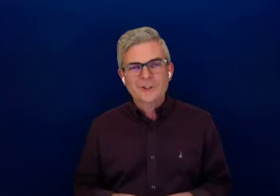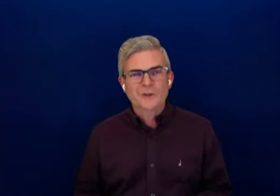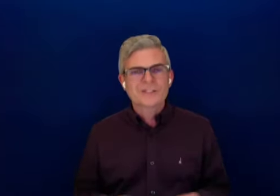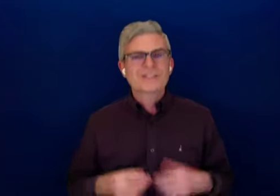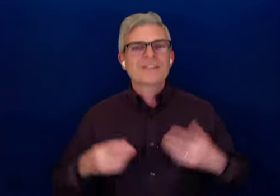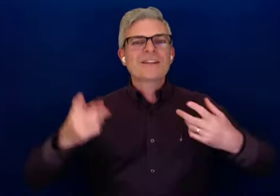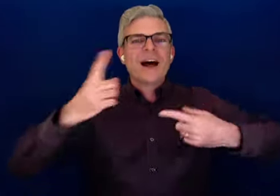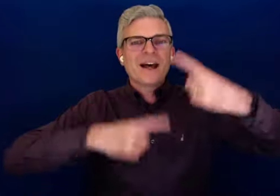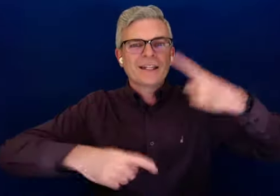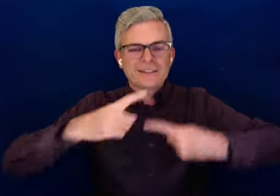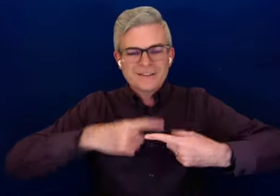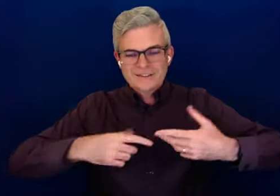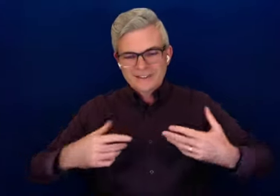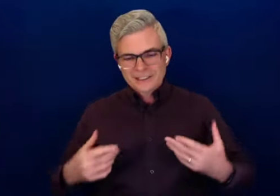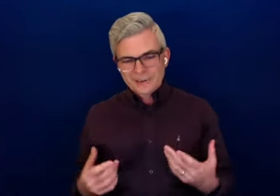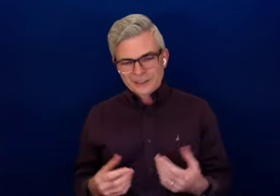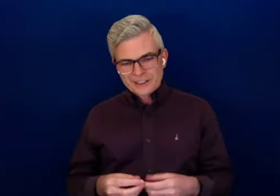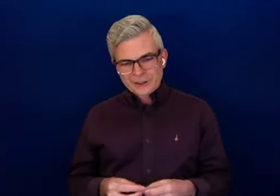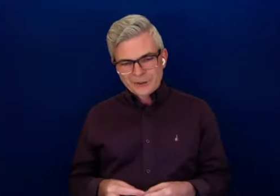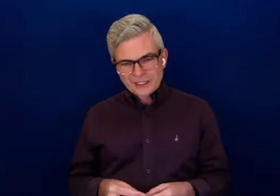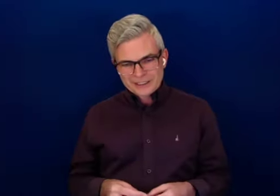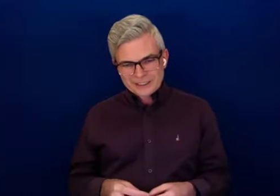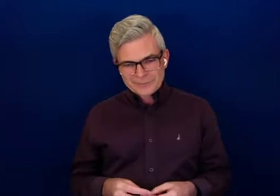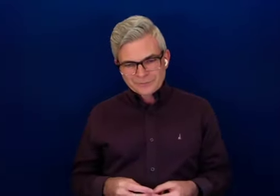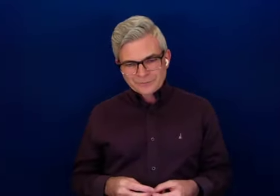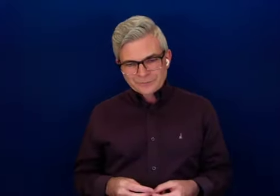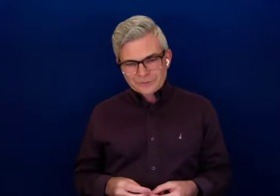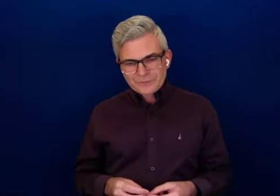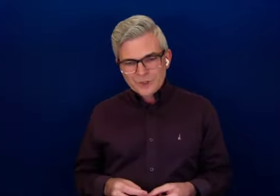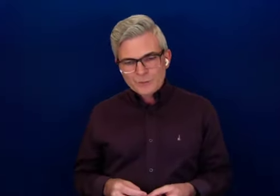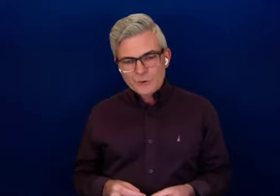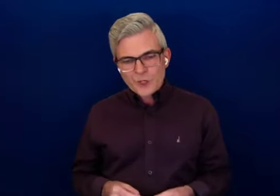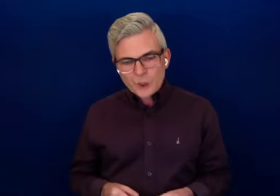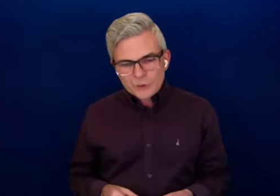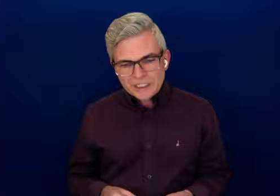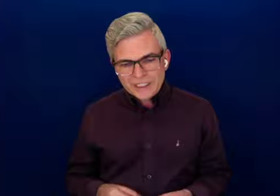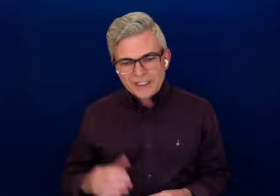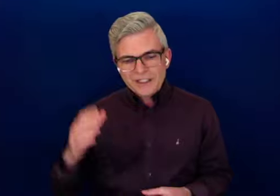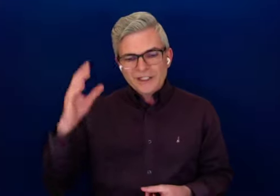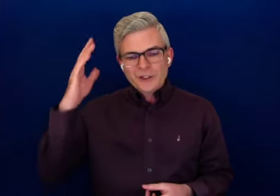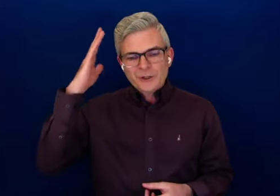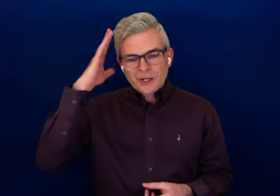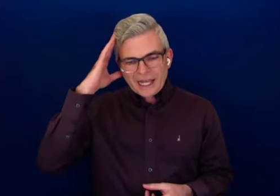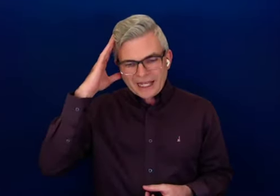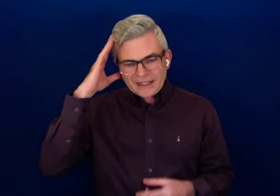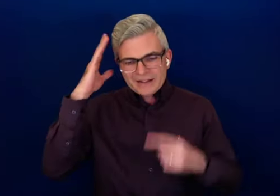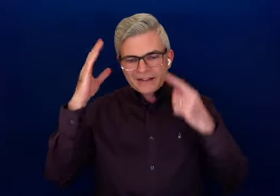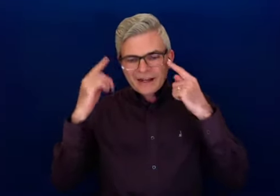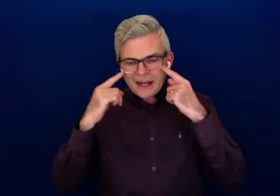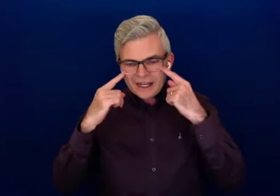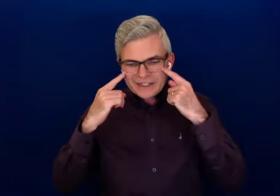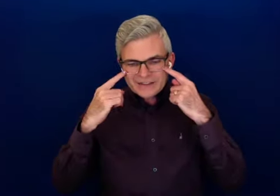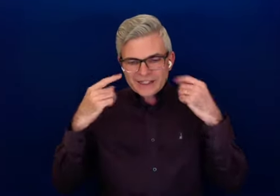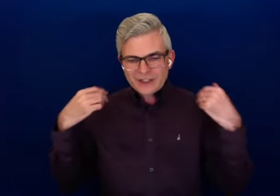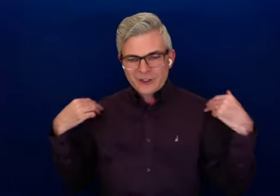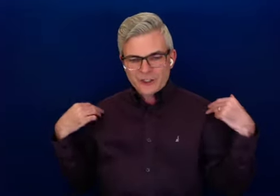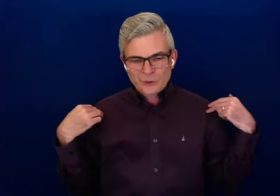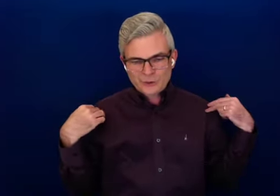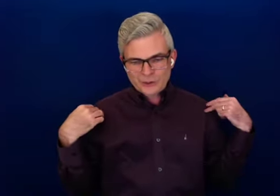your signs clearly and correctly. Move only your head, eyes, and